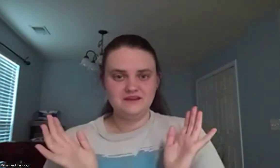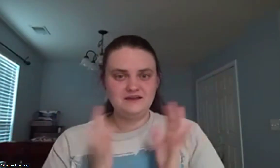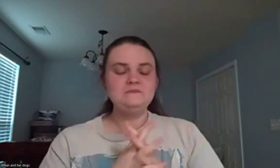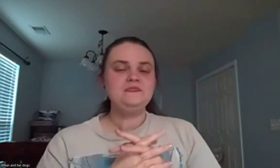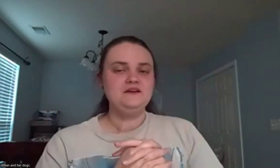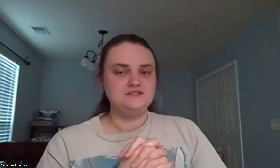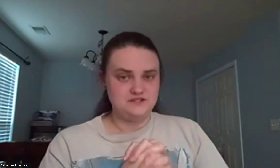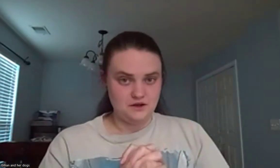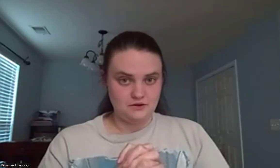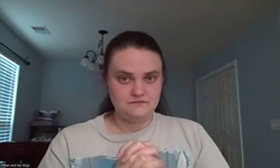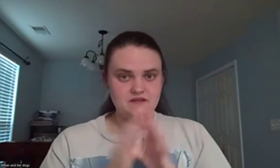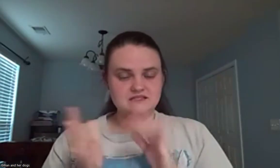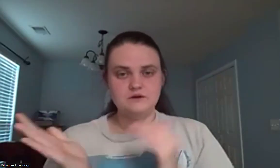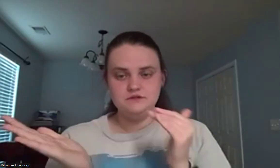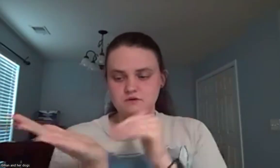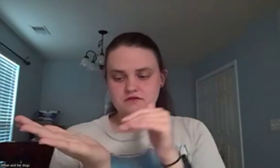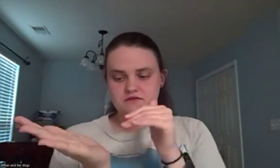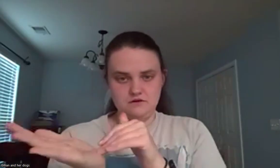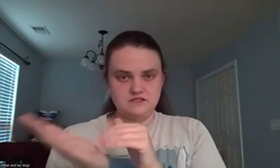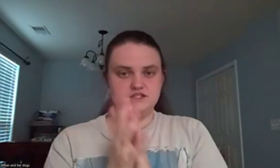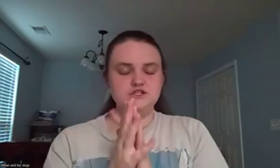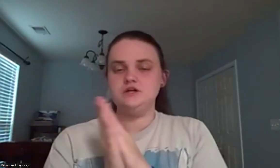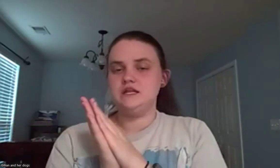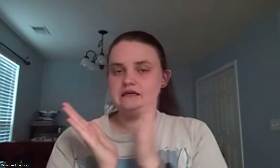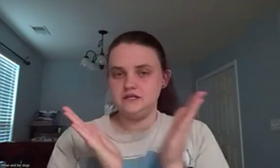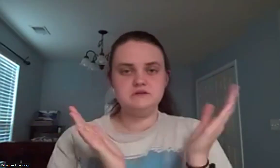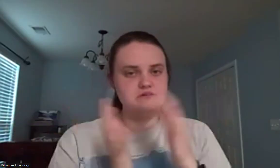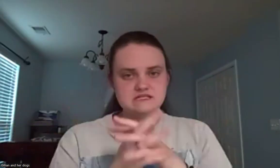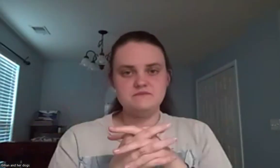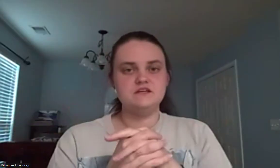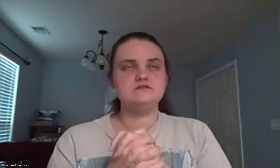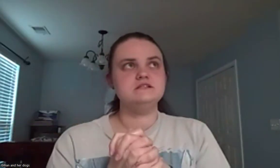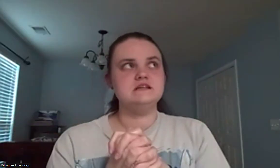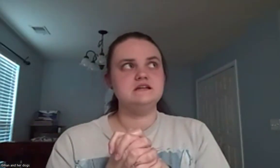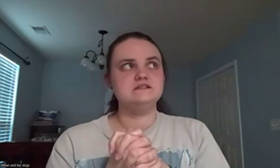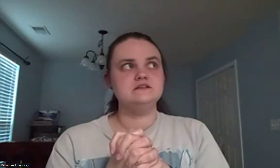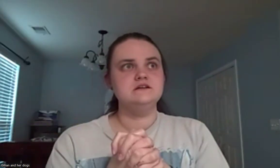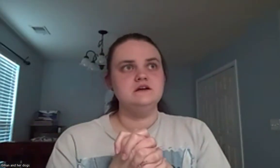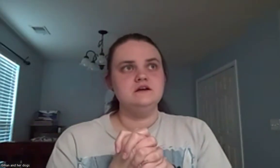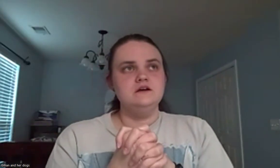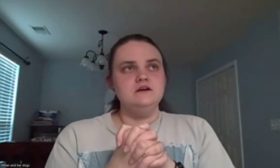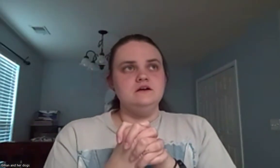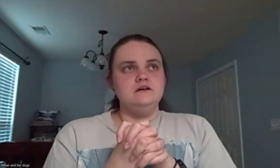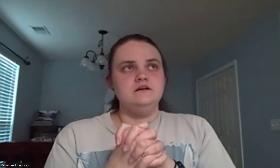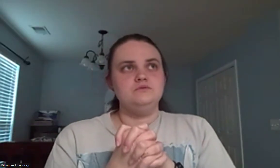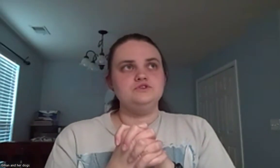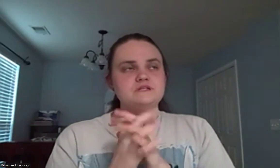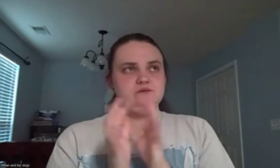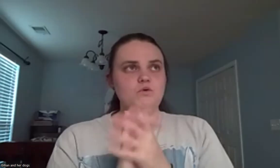Okay. So that's how we would do our thousands. And again, you would do the same thing. So let's say we'll do a simple one.